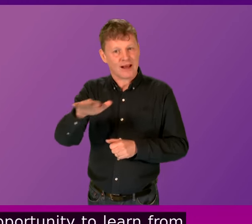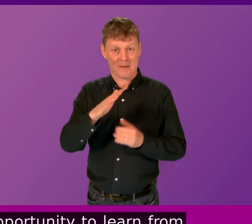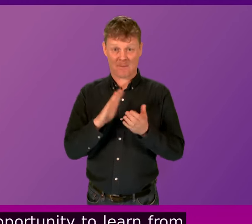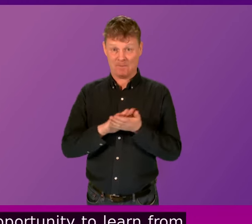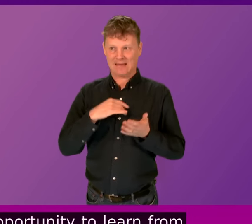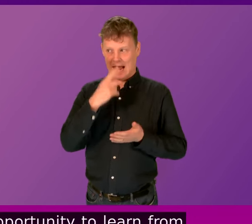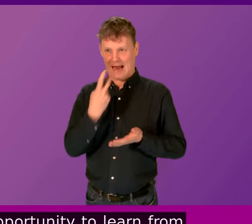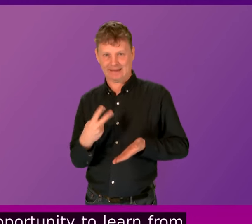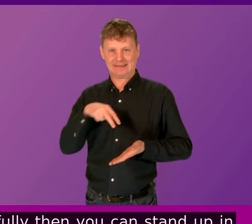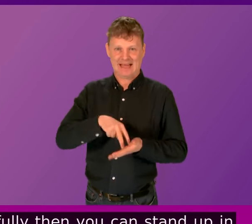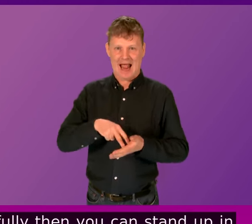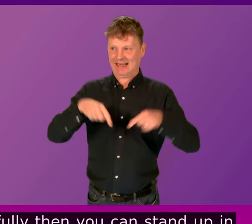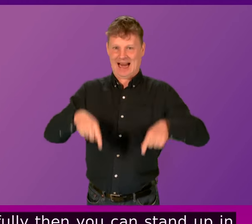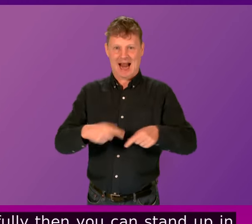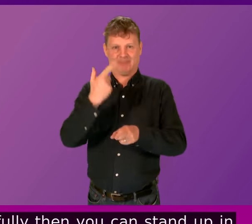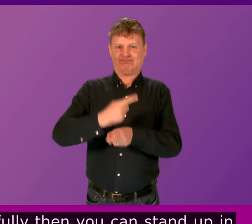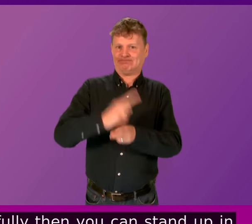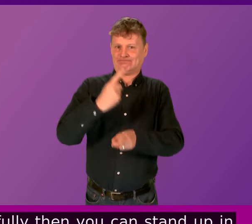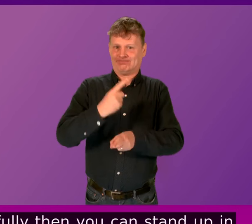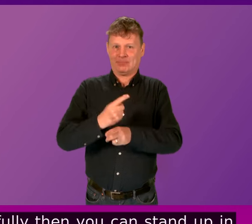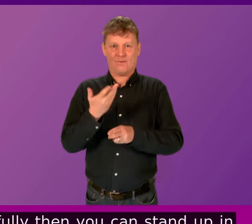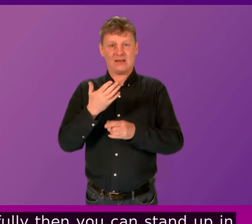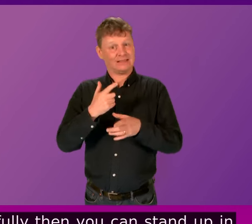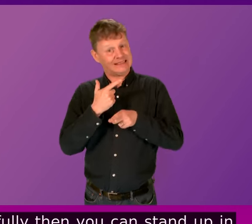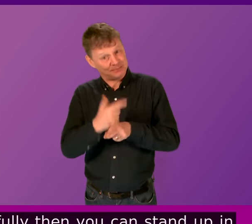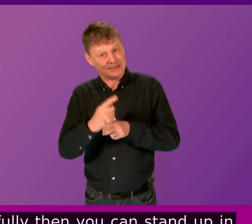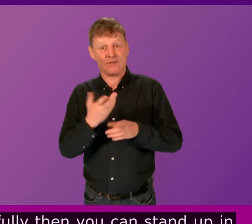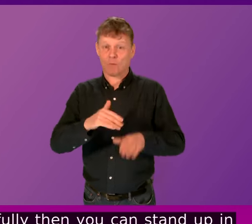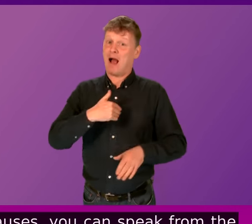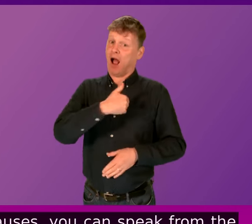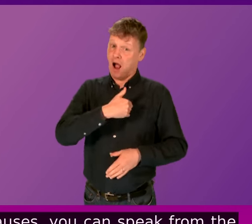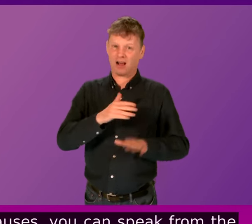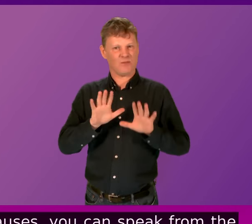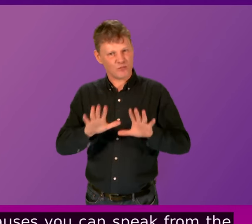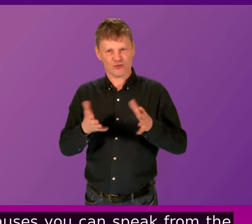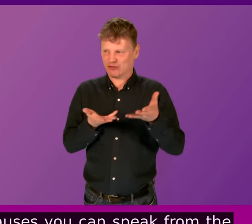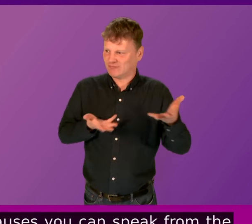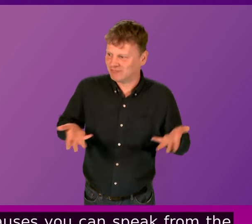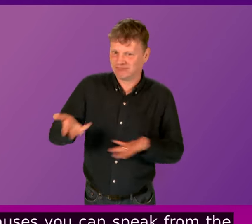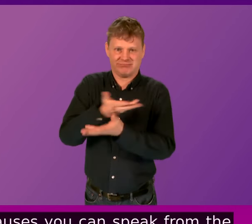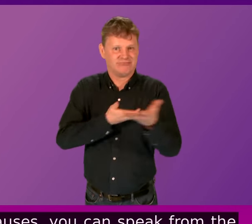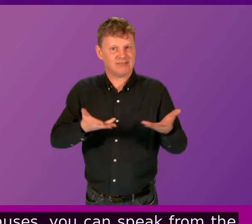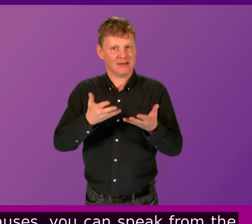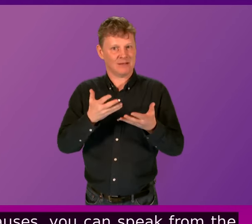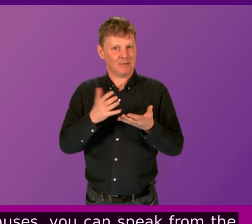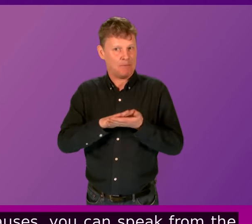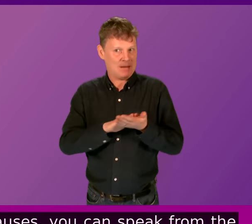to promote causes, you can speak from the heart, push the debate, and really make a difference to people's